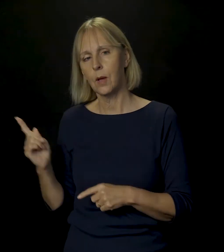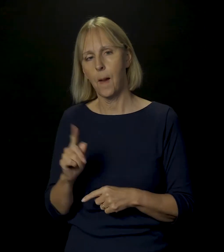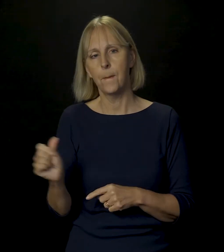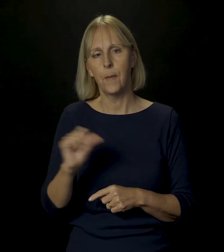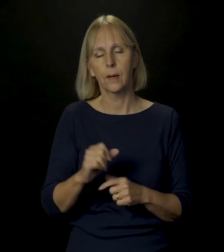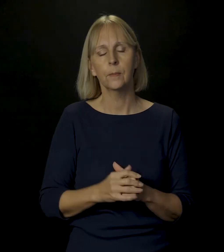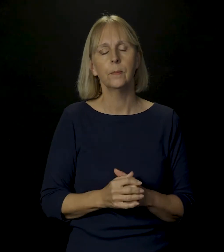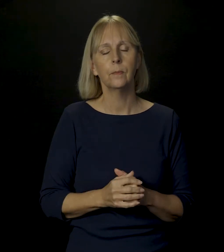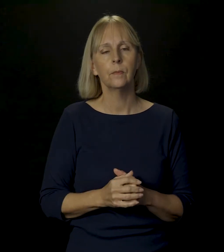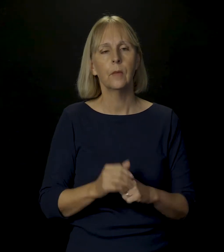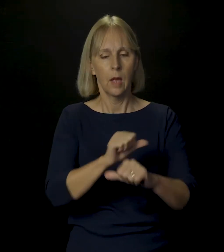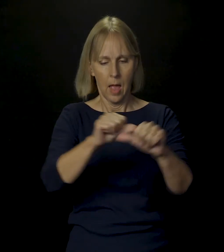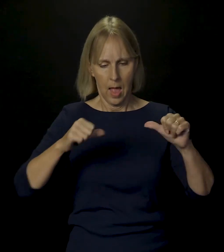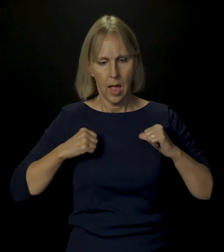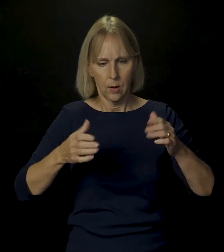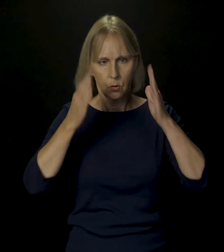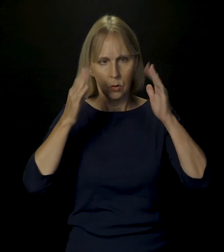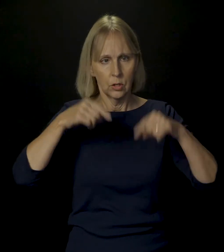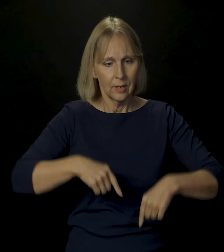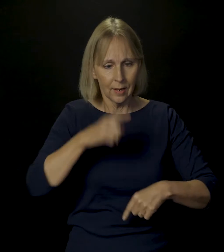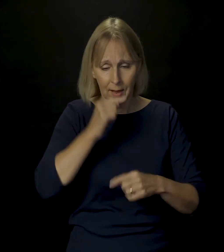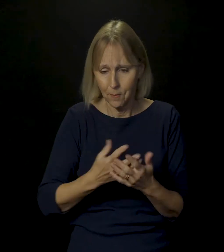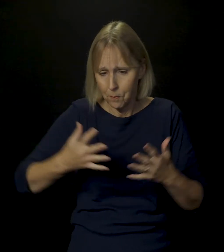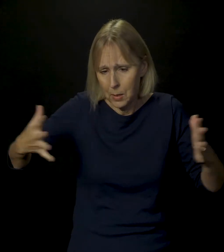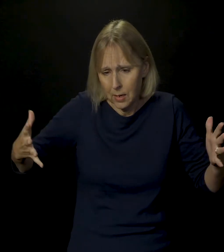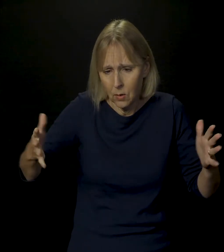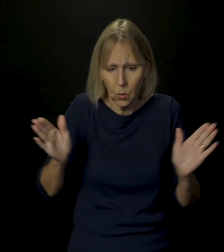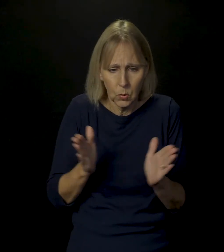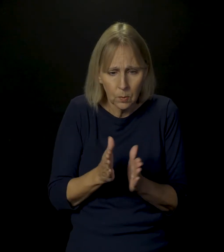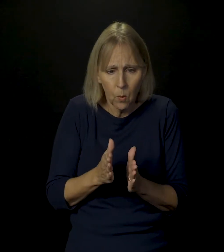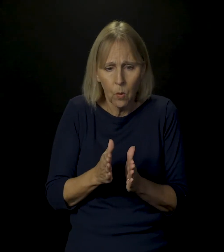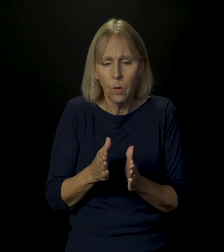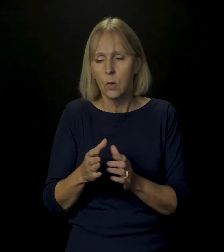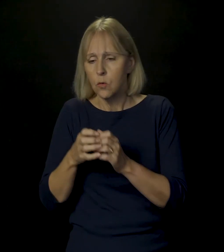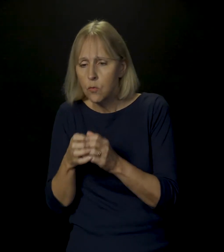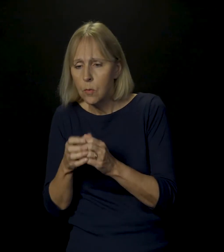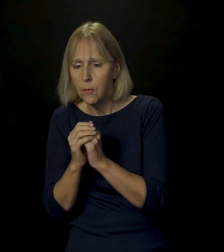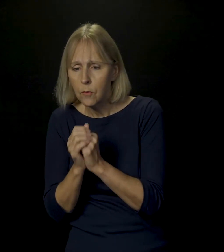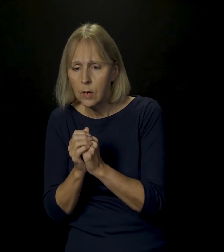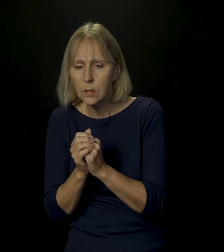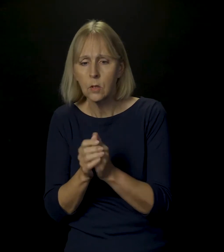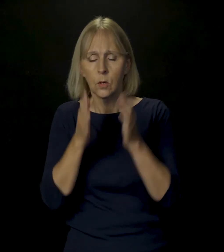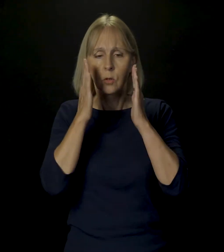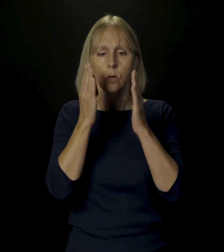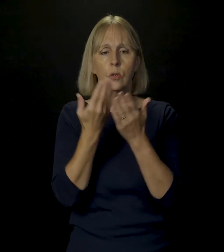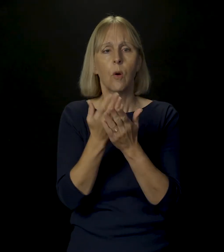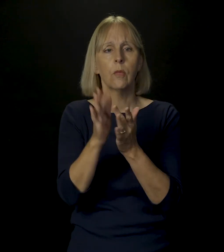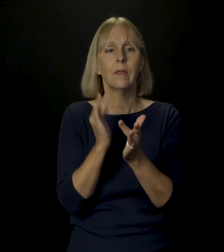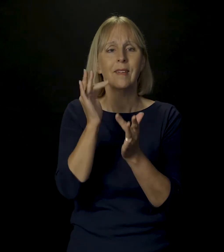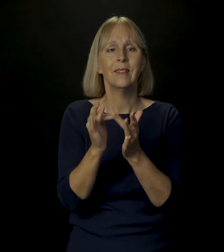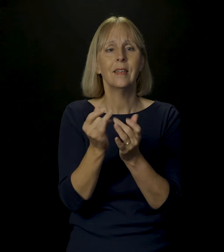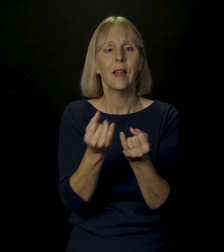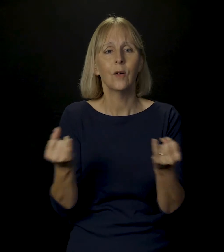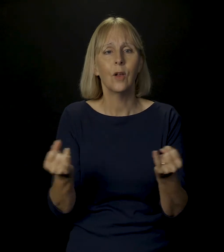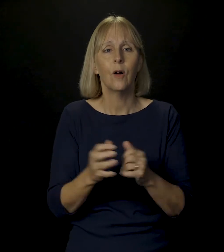Our Church Can Be A Big Church A Small Church A Group Of Friends A Church Online A Community Organisation